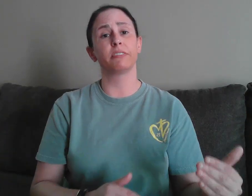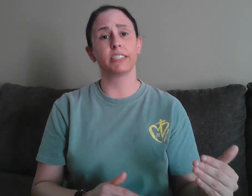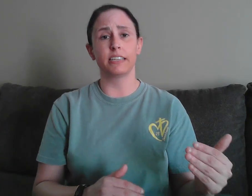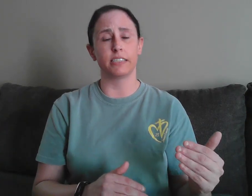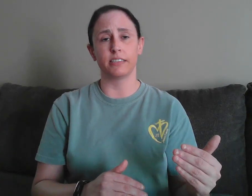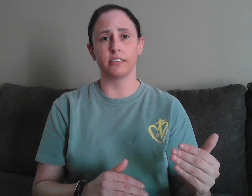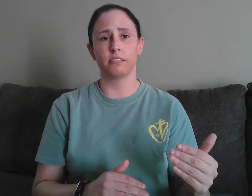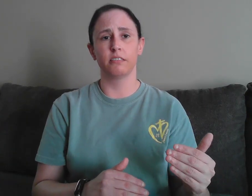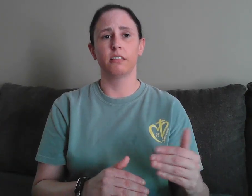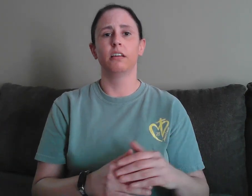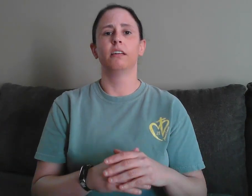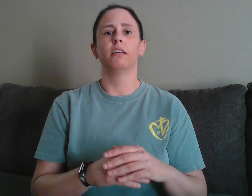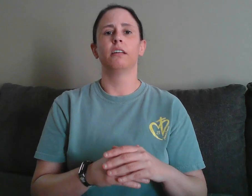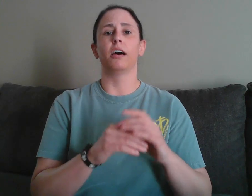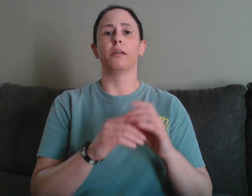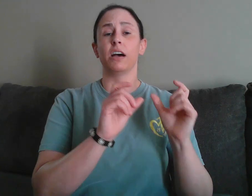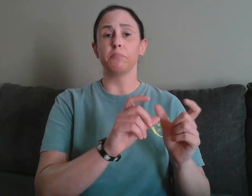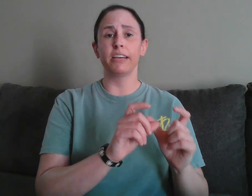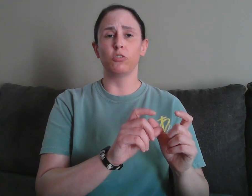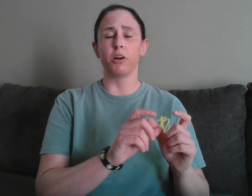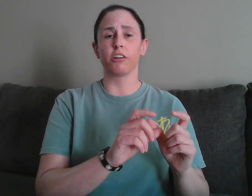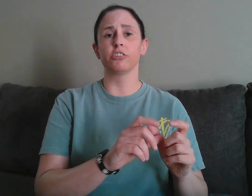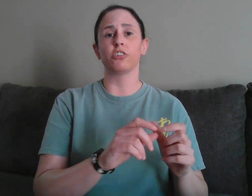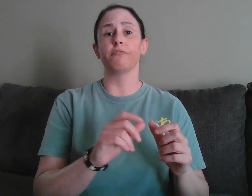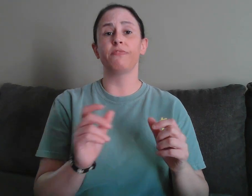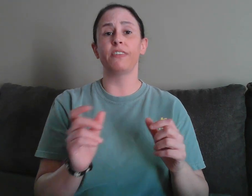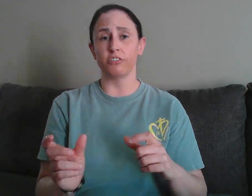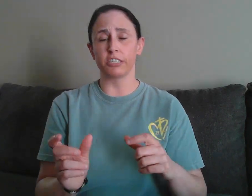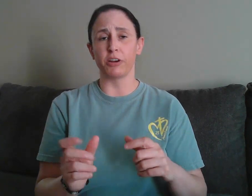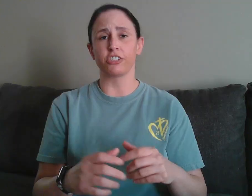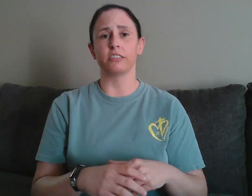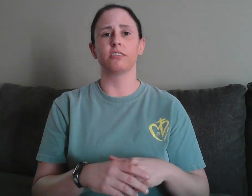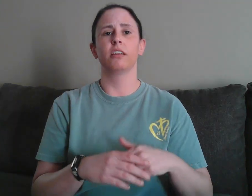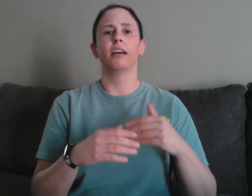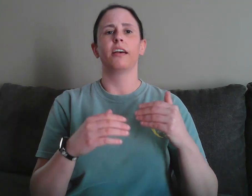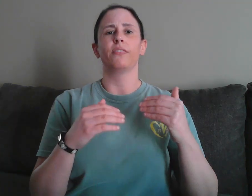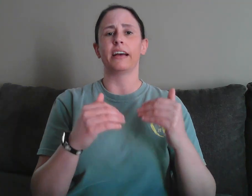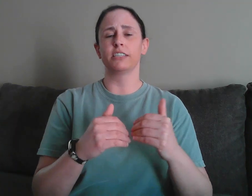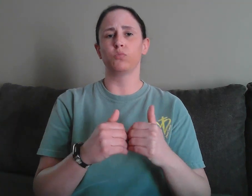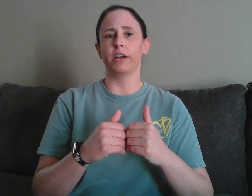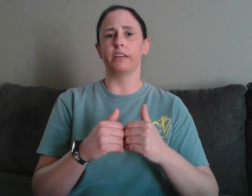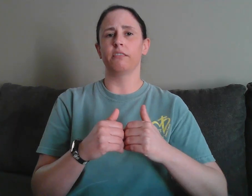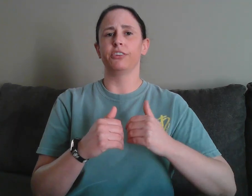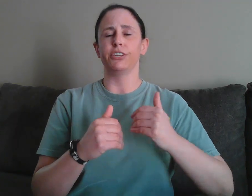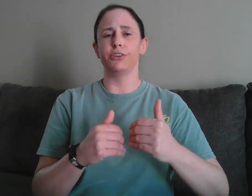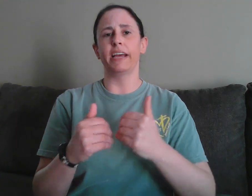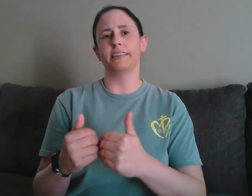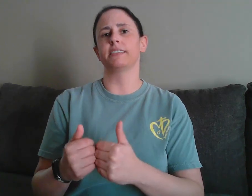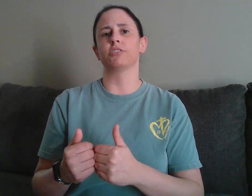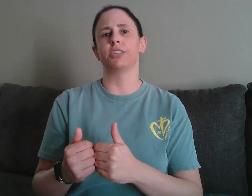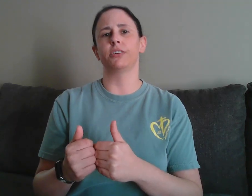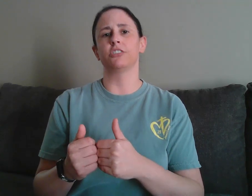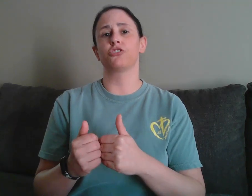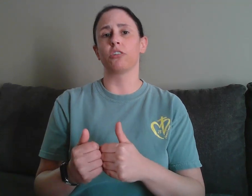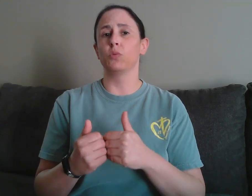of sentences. Non-manual markers or facial expressions, that is what new ASL students struggle with